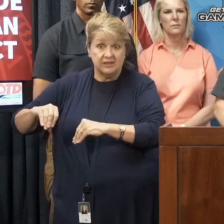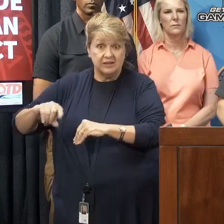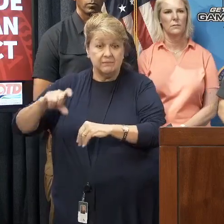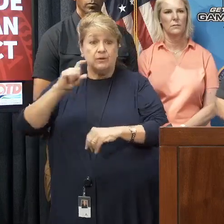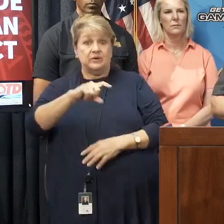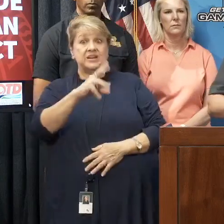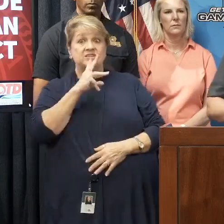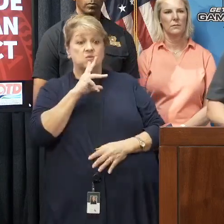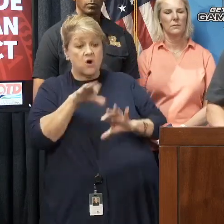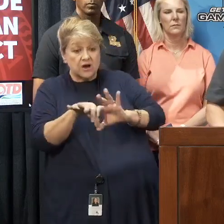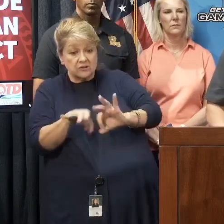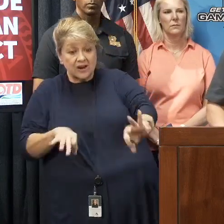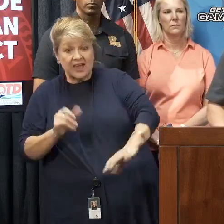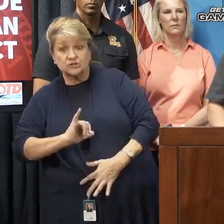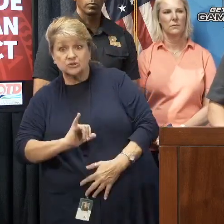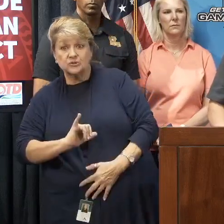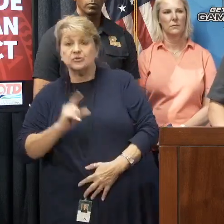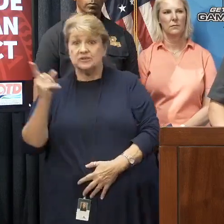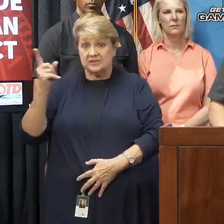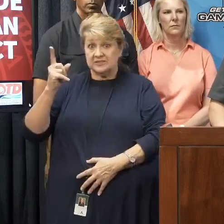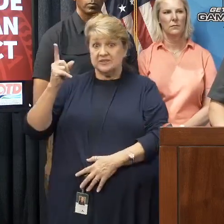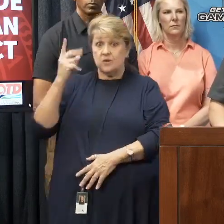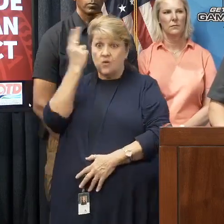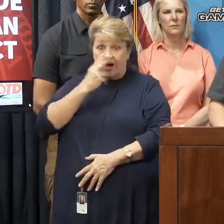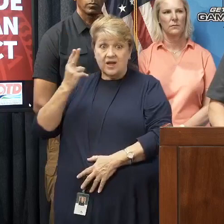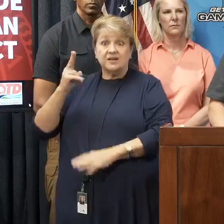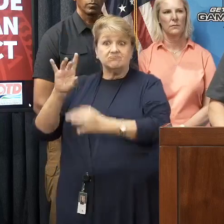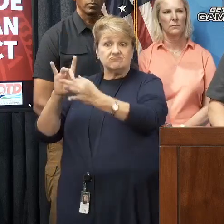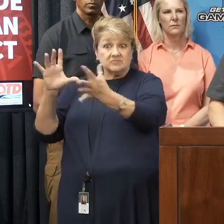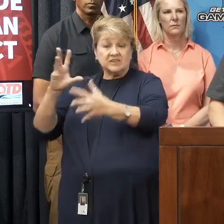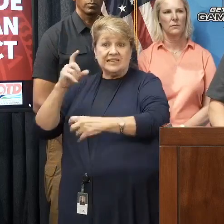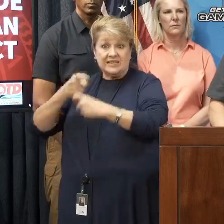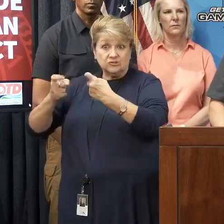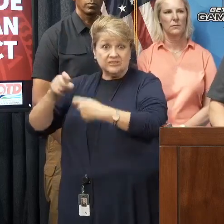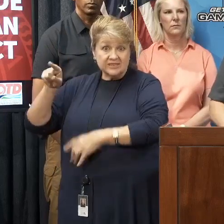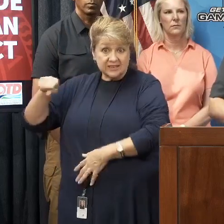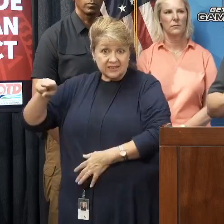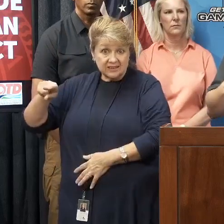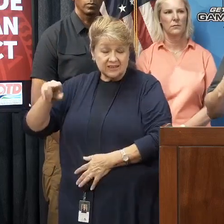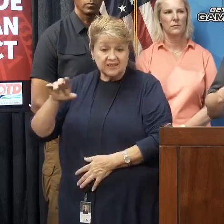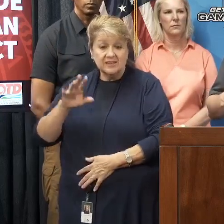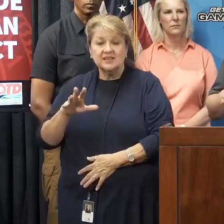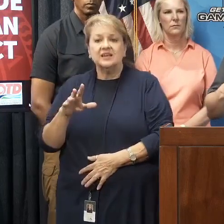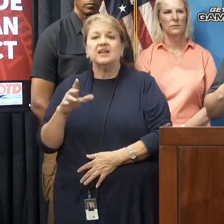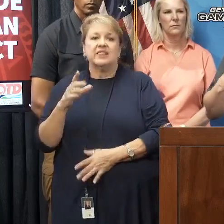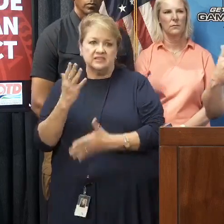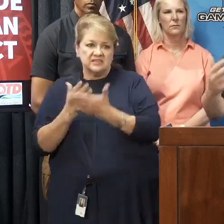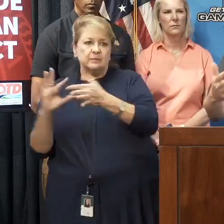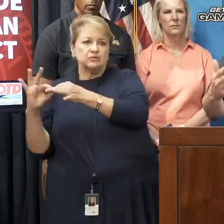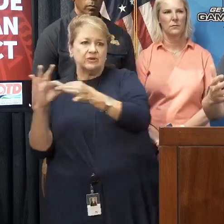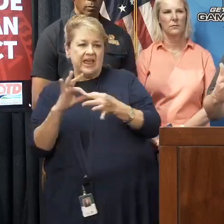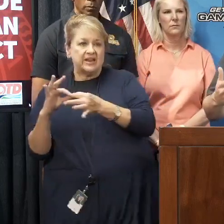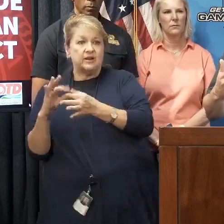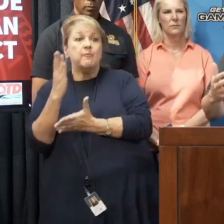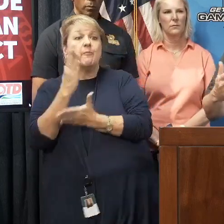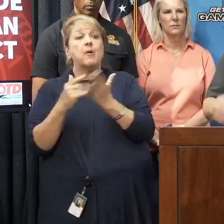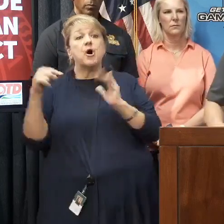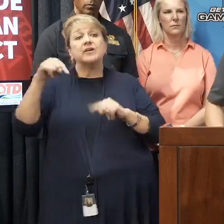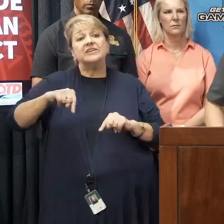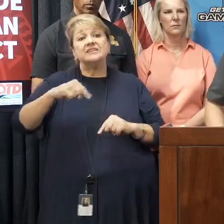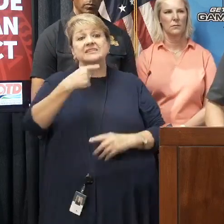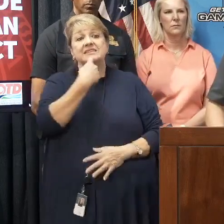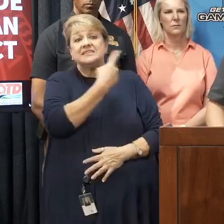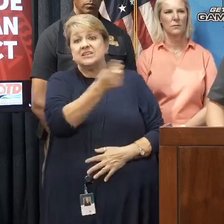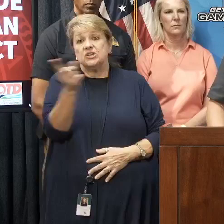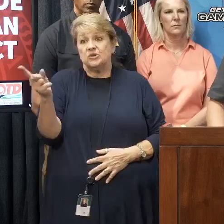lines? Yeah, so, those things are related. I think the focus of this is really telling the public what they need to be